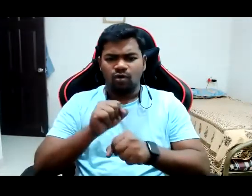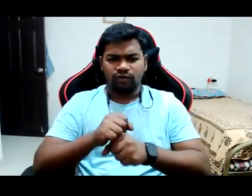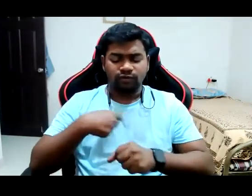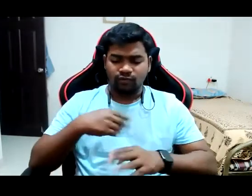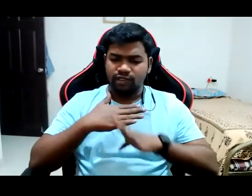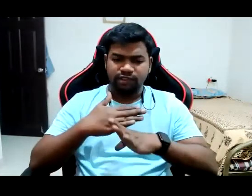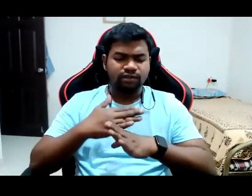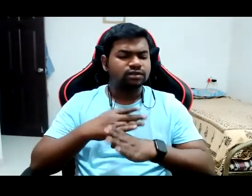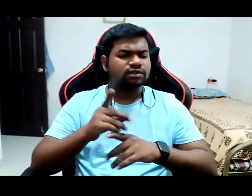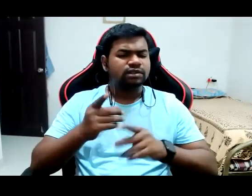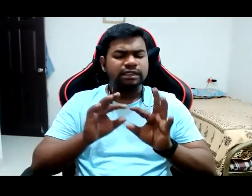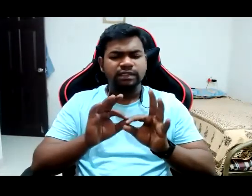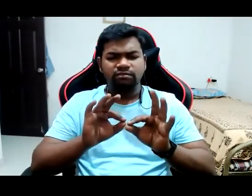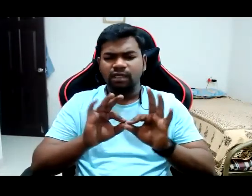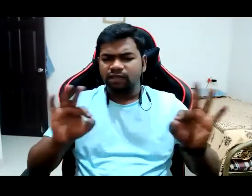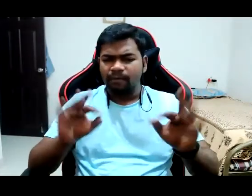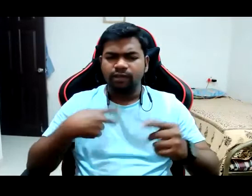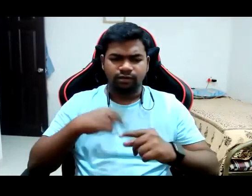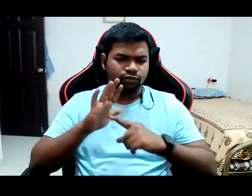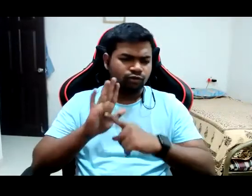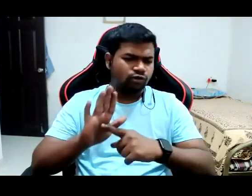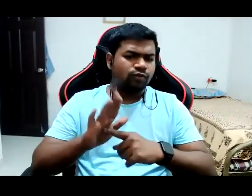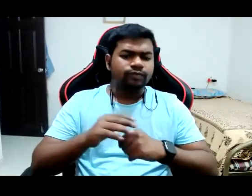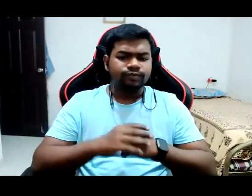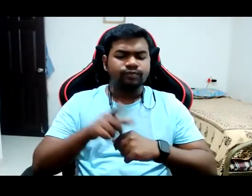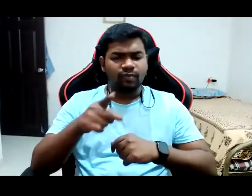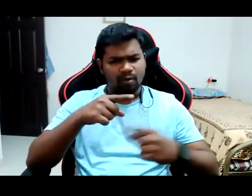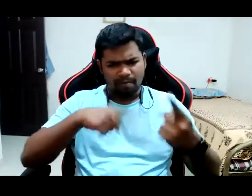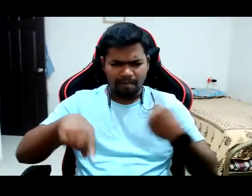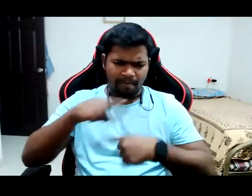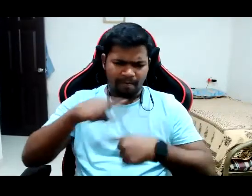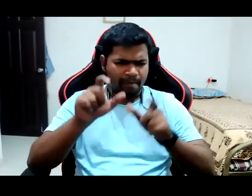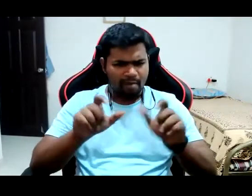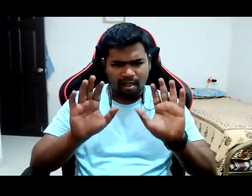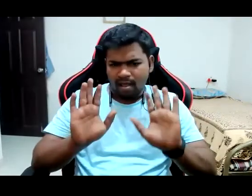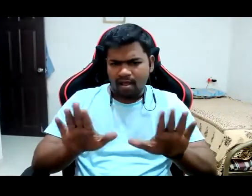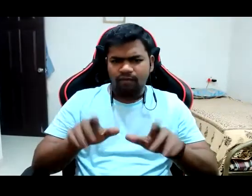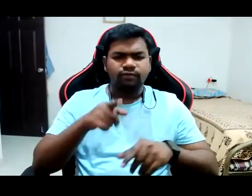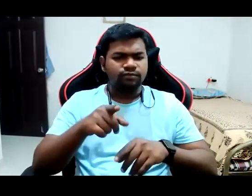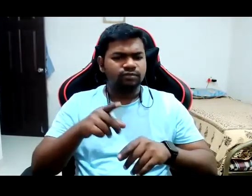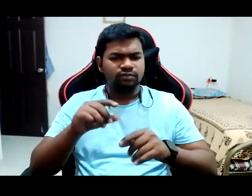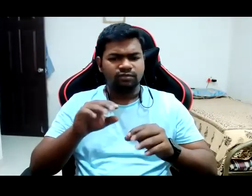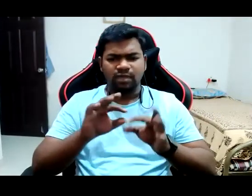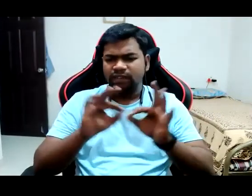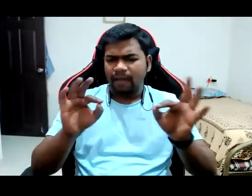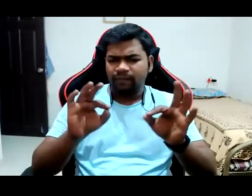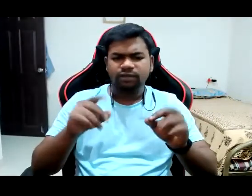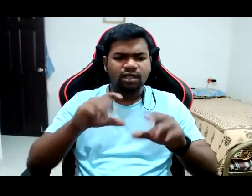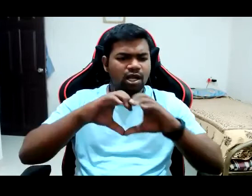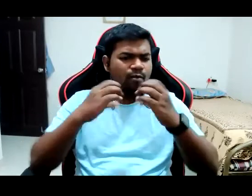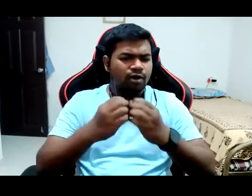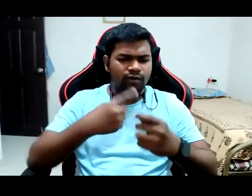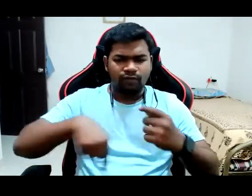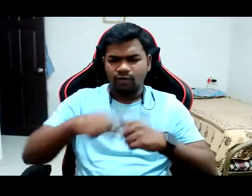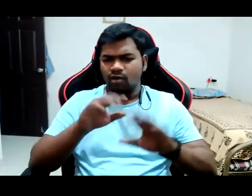some samples, but again, the hope is that you would have these samples anyways from the richness of the community that we have on there